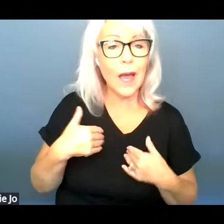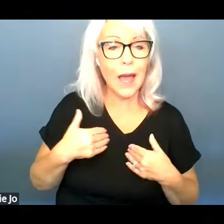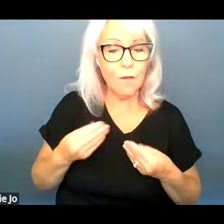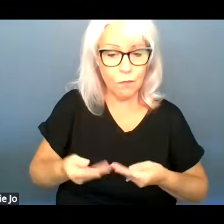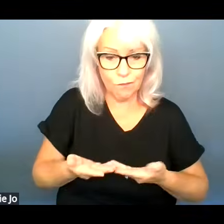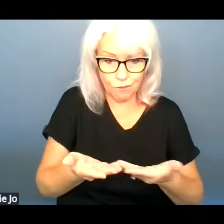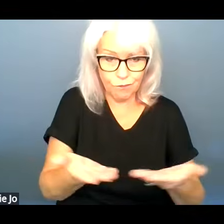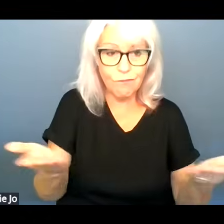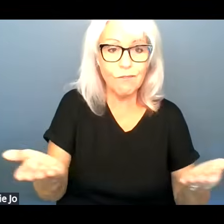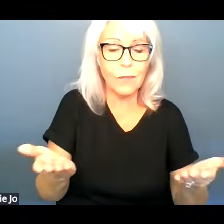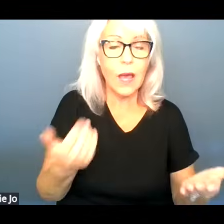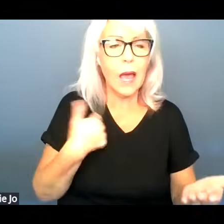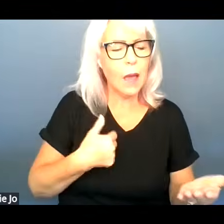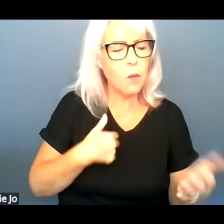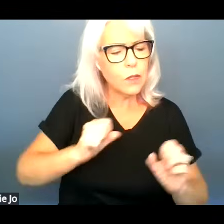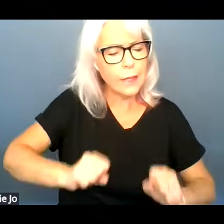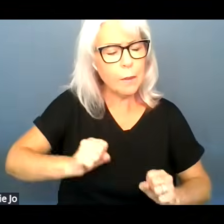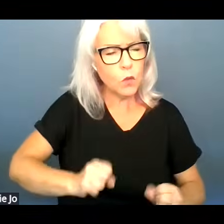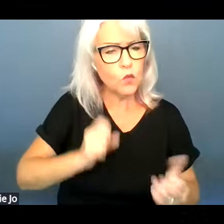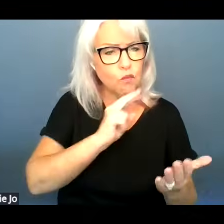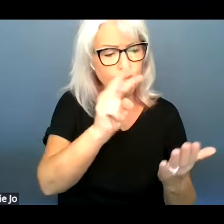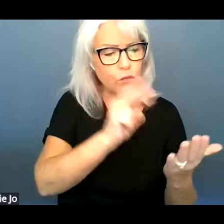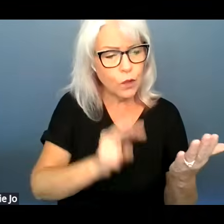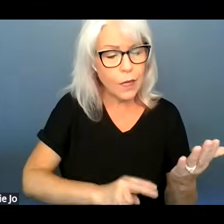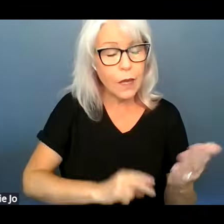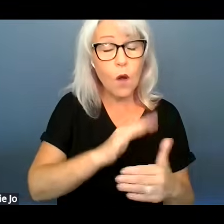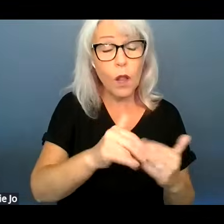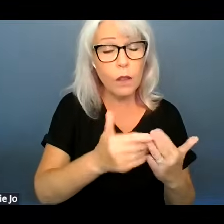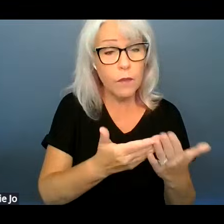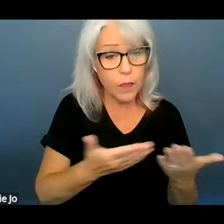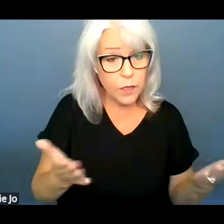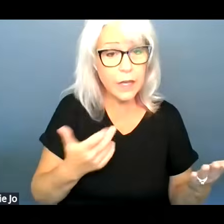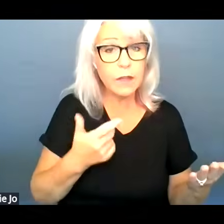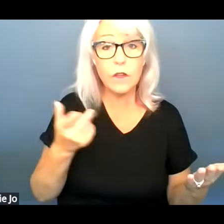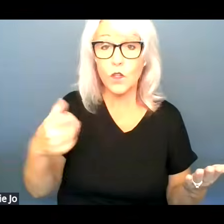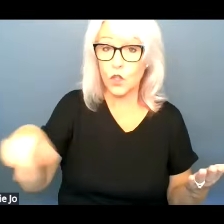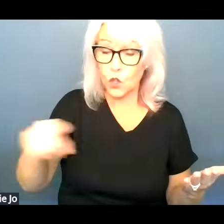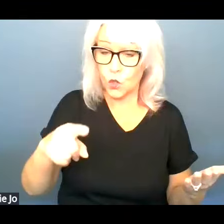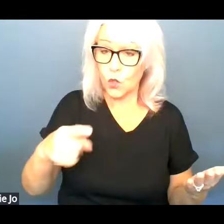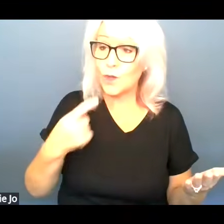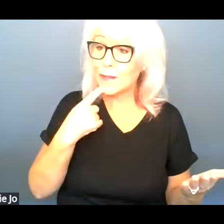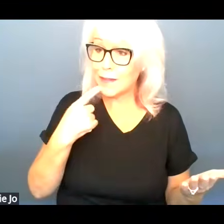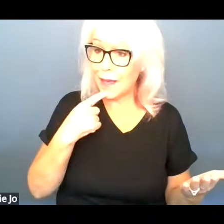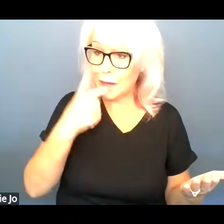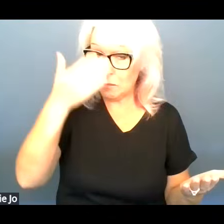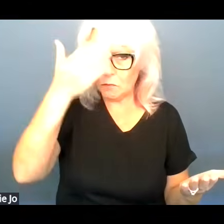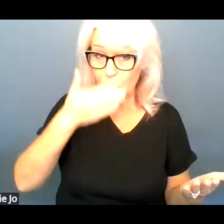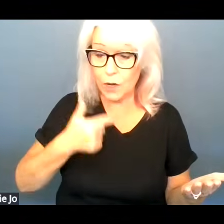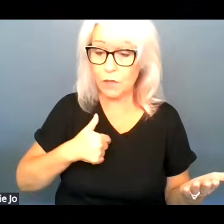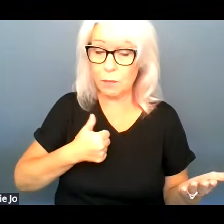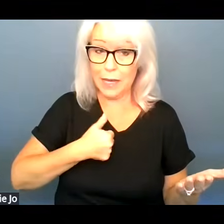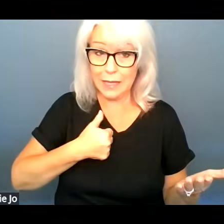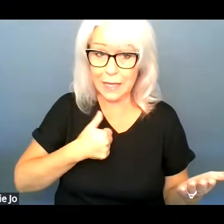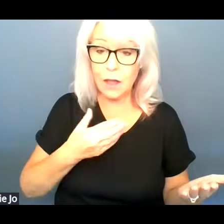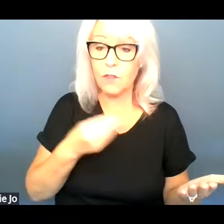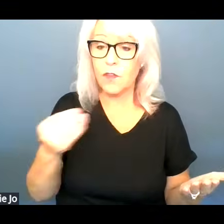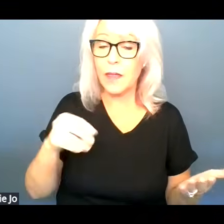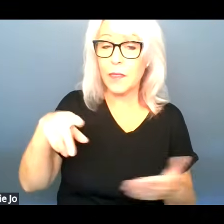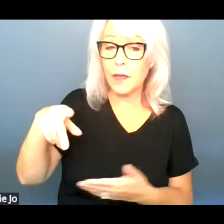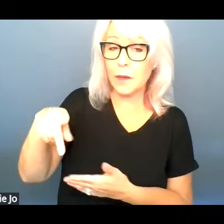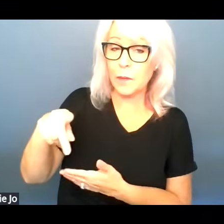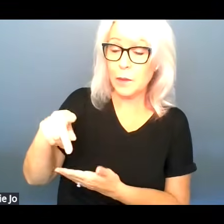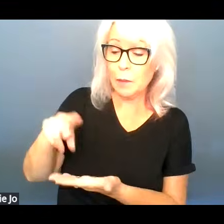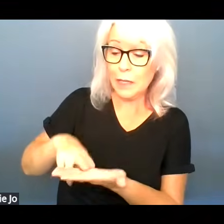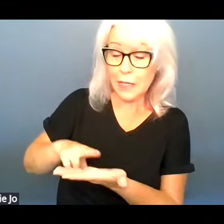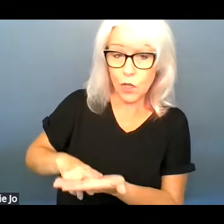at various things that you, ladies and gentlemen, said in front of myself, in addition to the petition organizer last